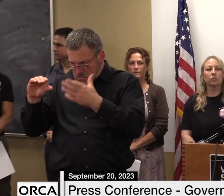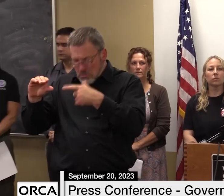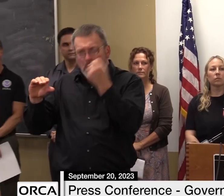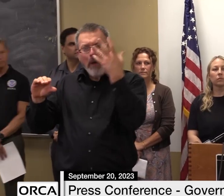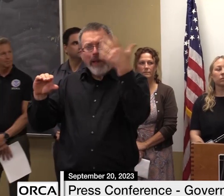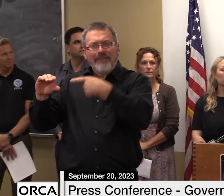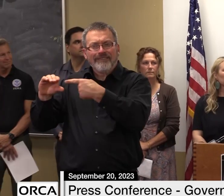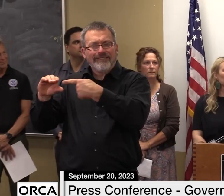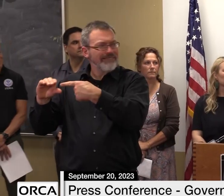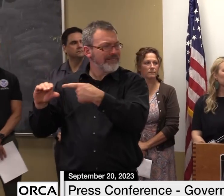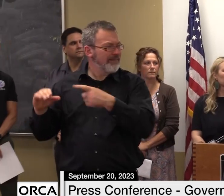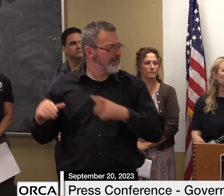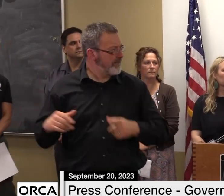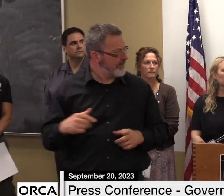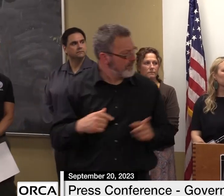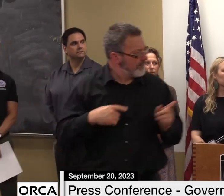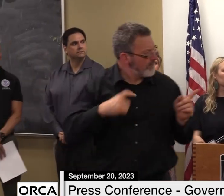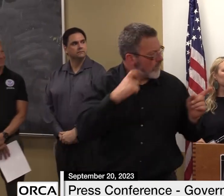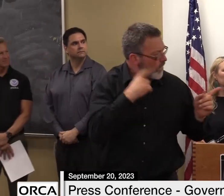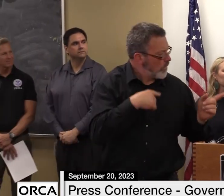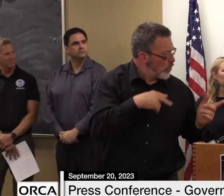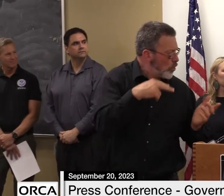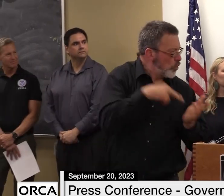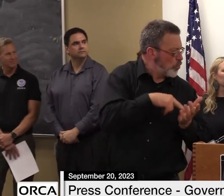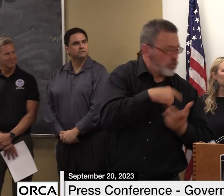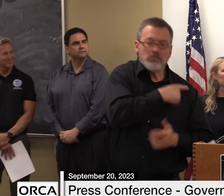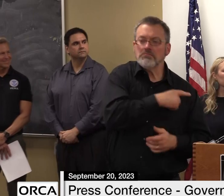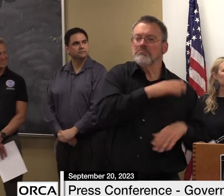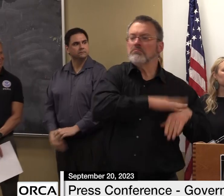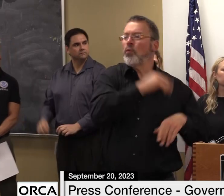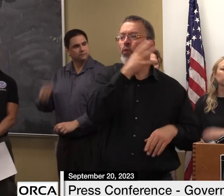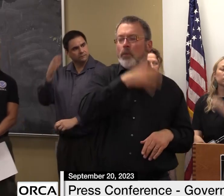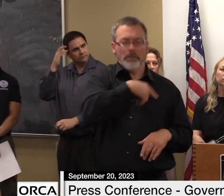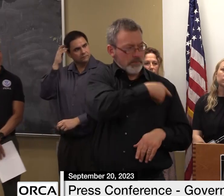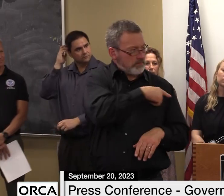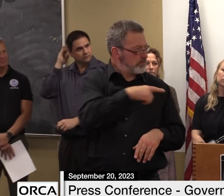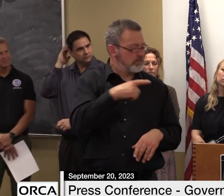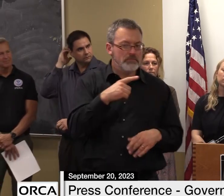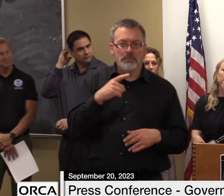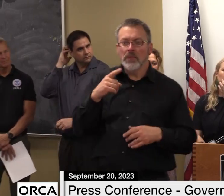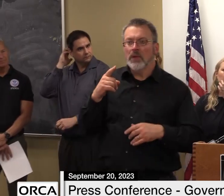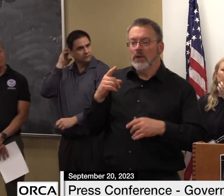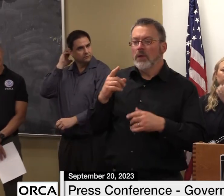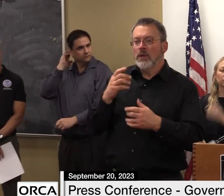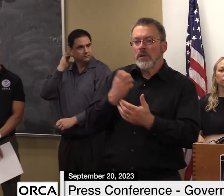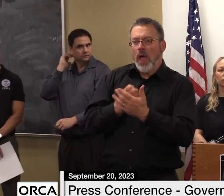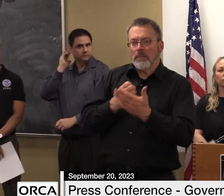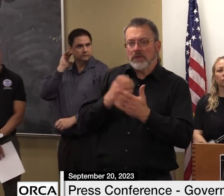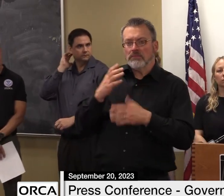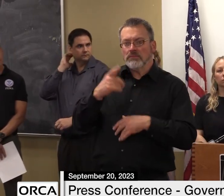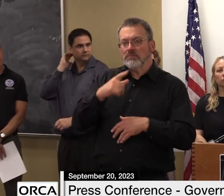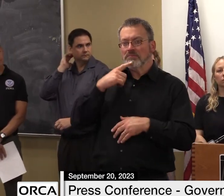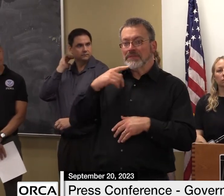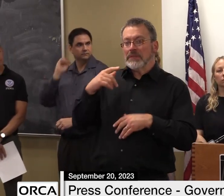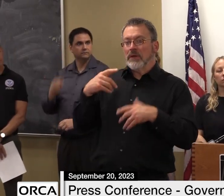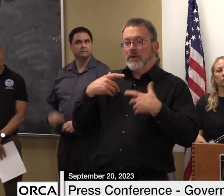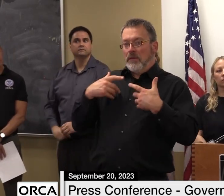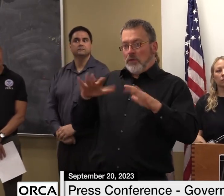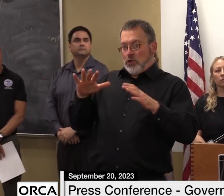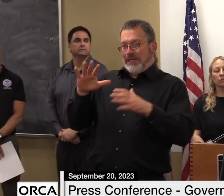I believe about $16 million, but go ahead. Yeah, we've committed about $6 million so